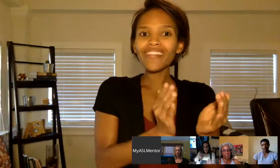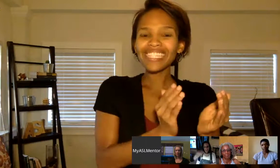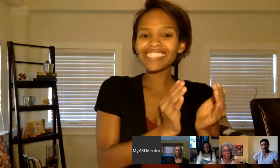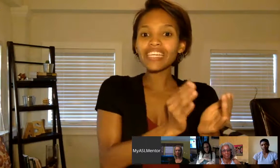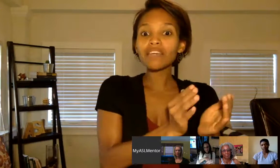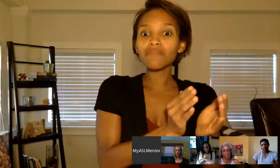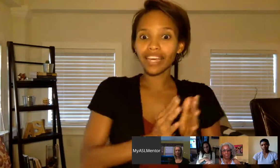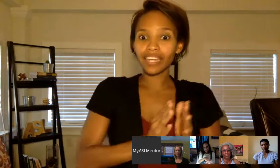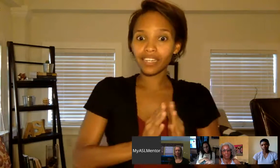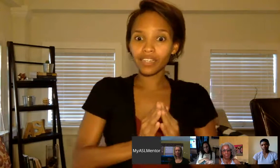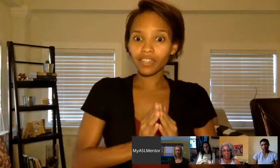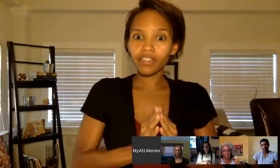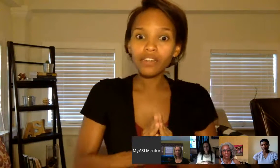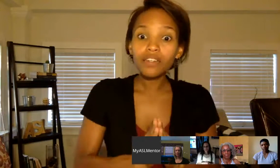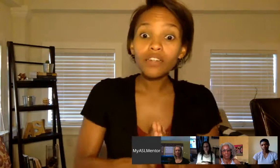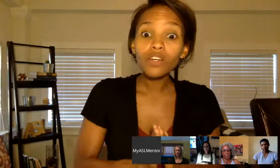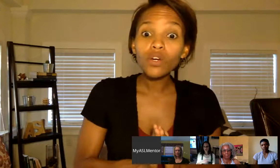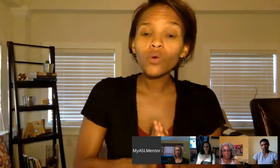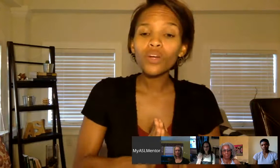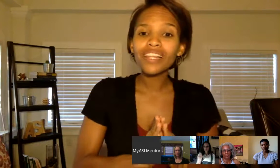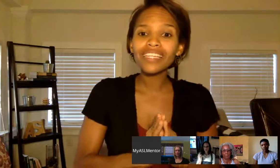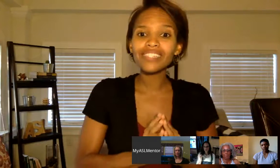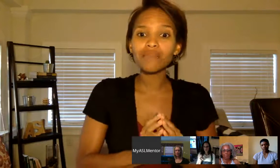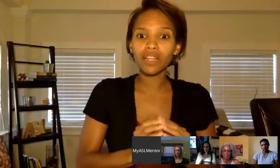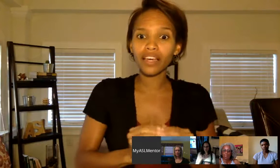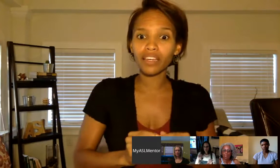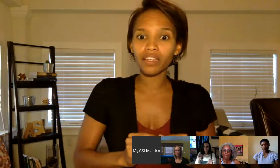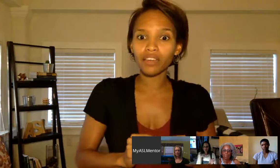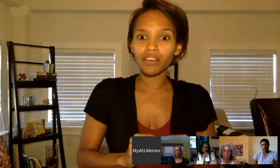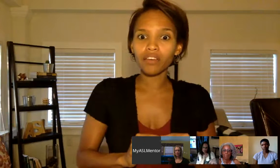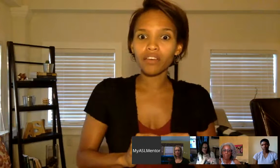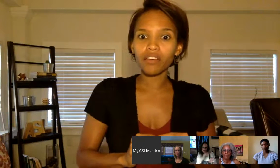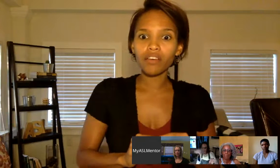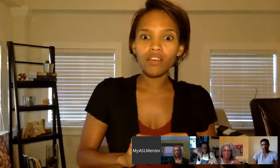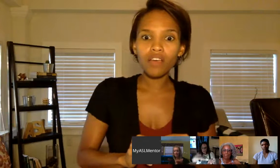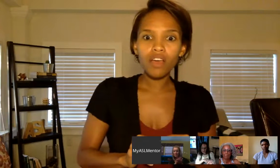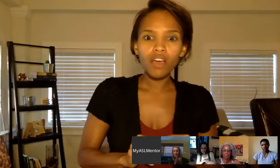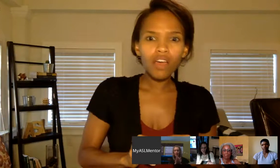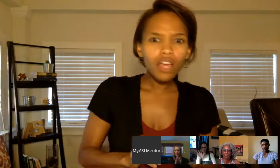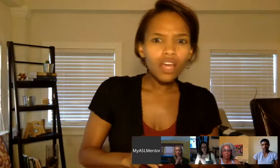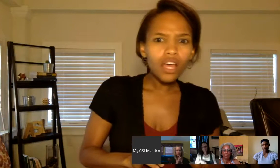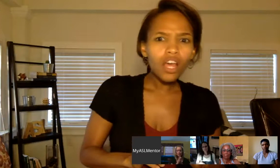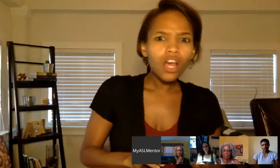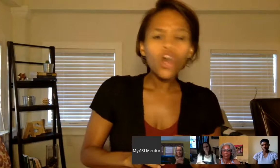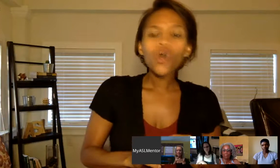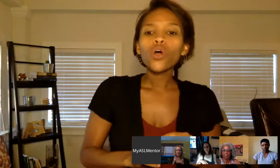what do they seem like? What do they seem like?